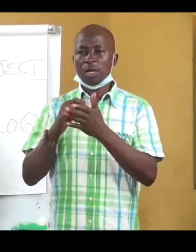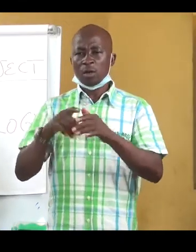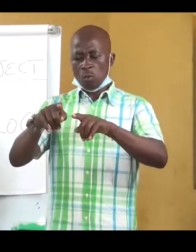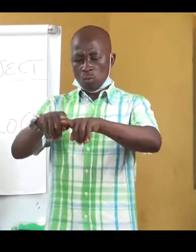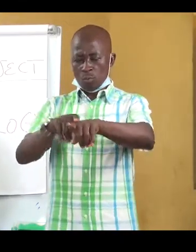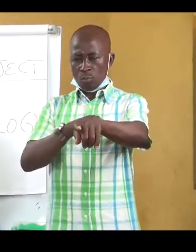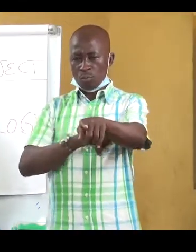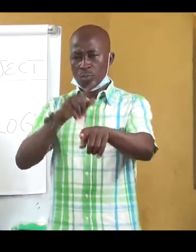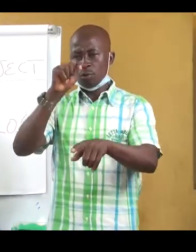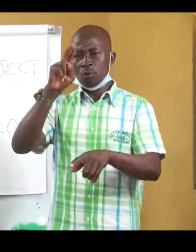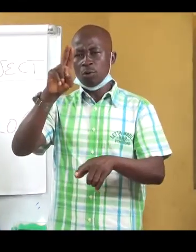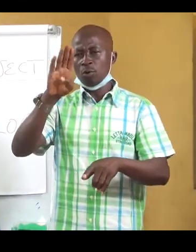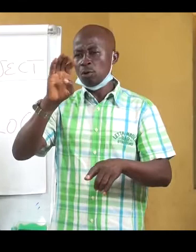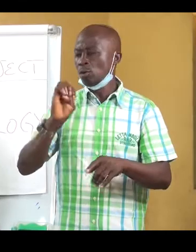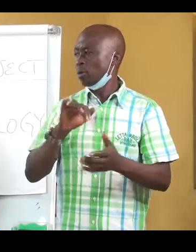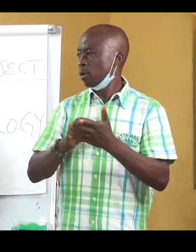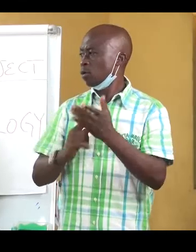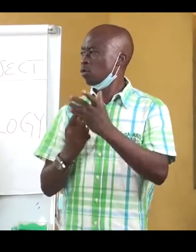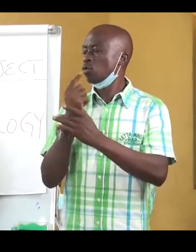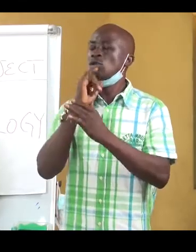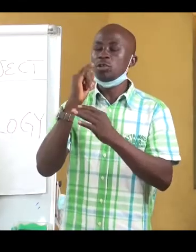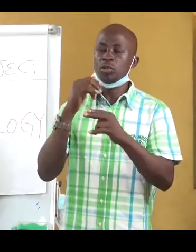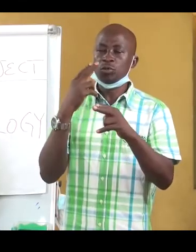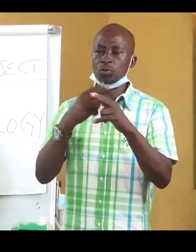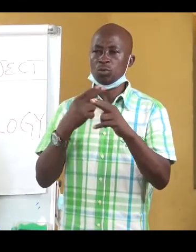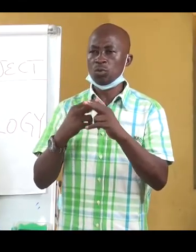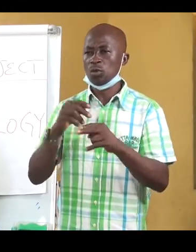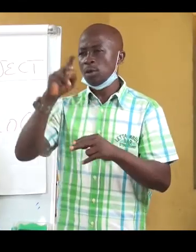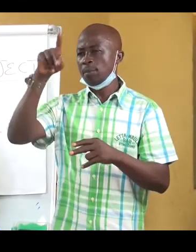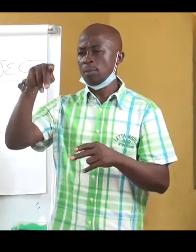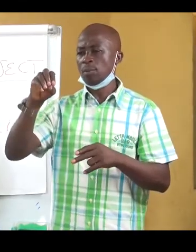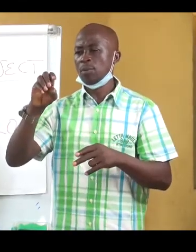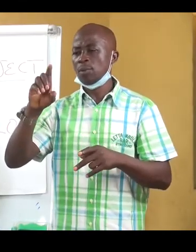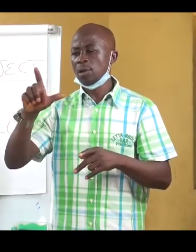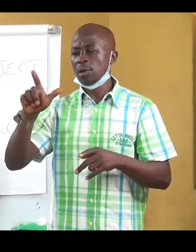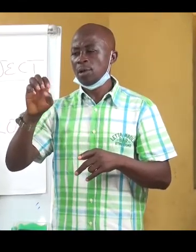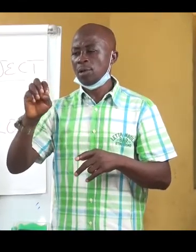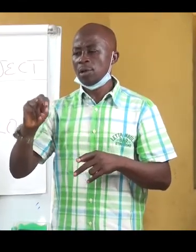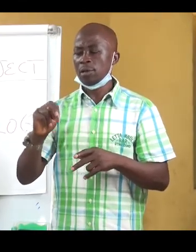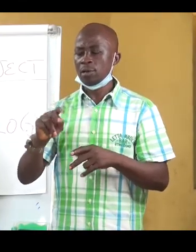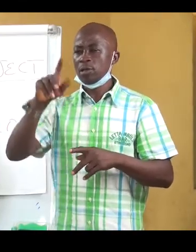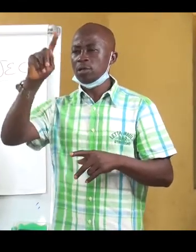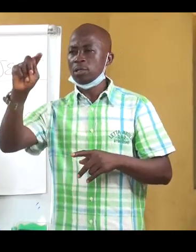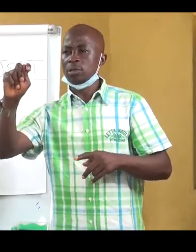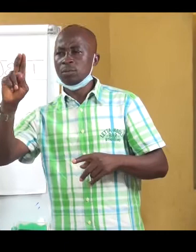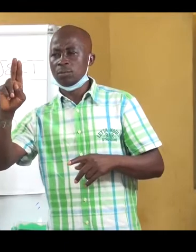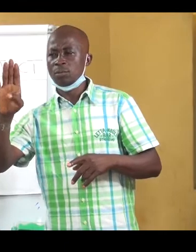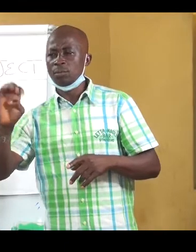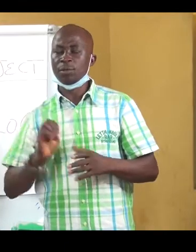out is known as a pollen tube. The function of that tube is to